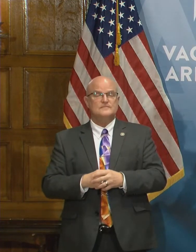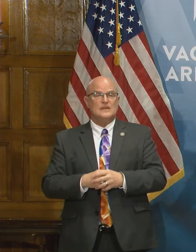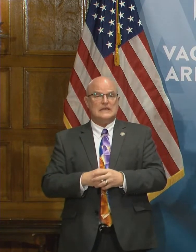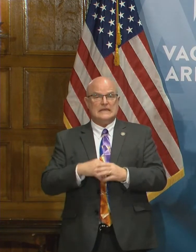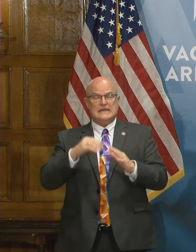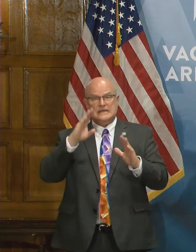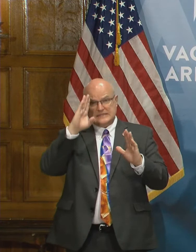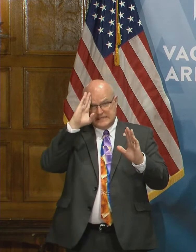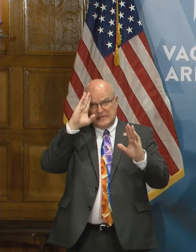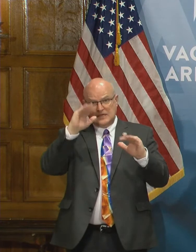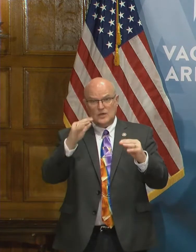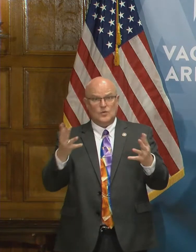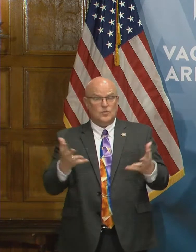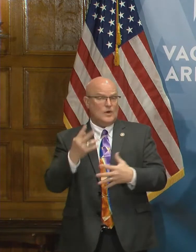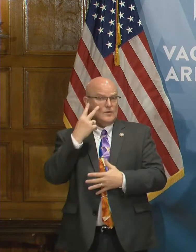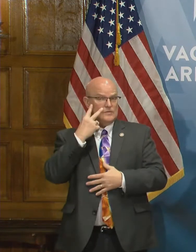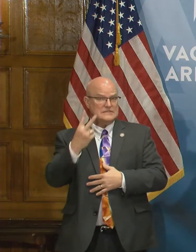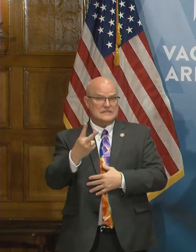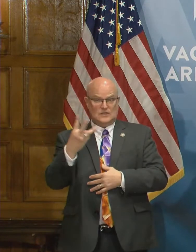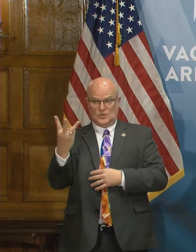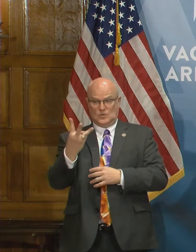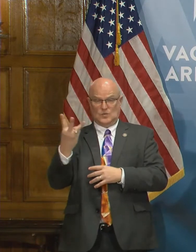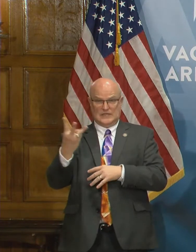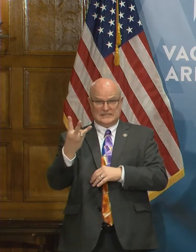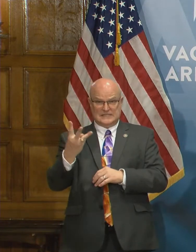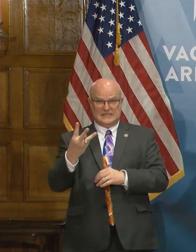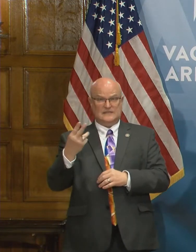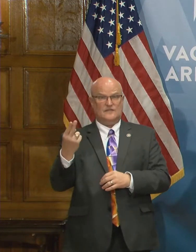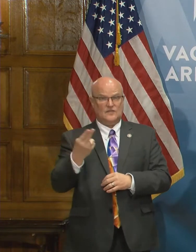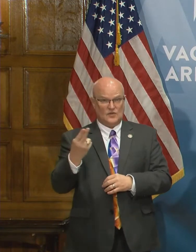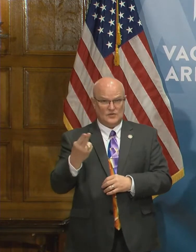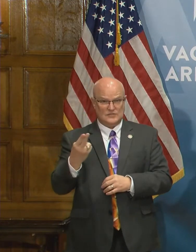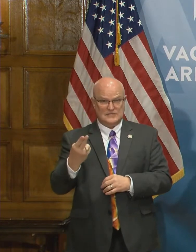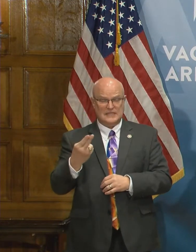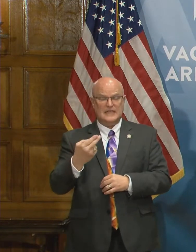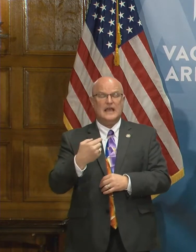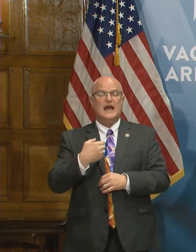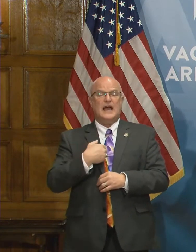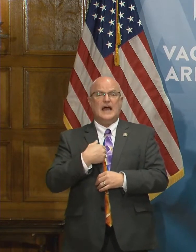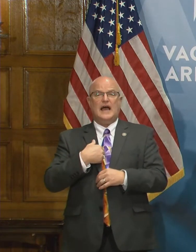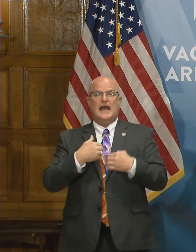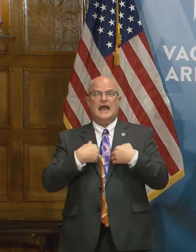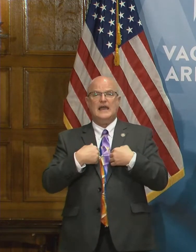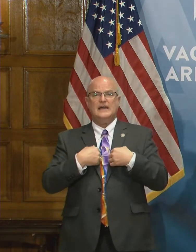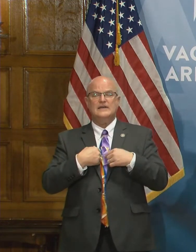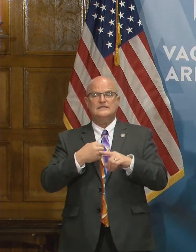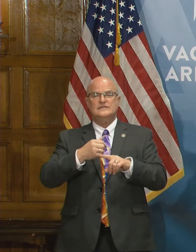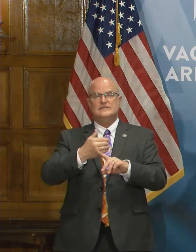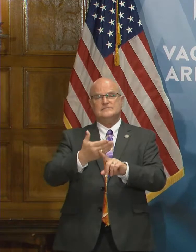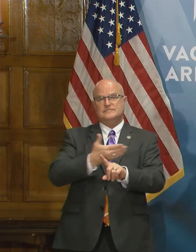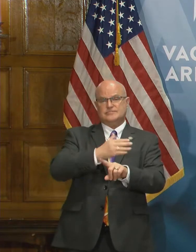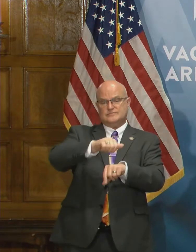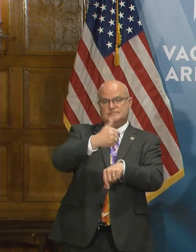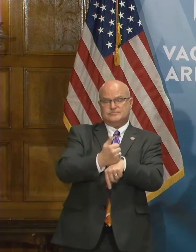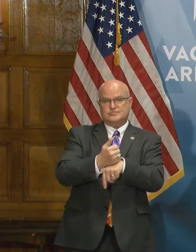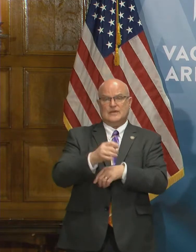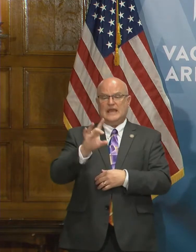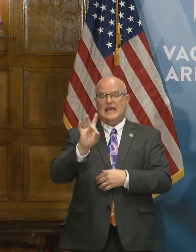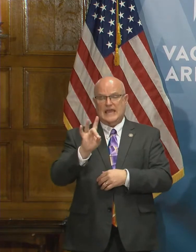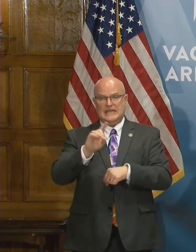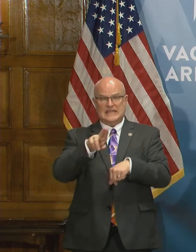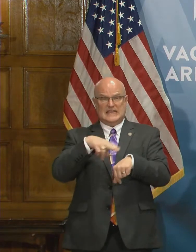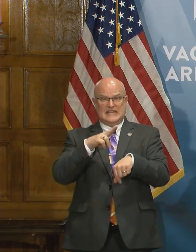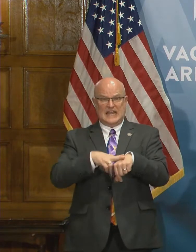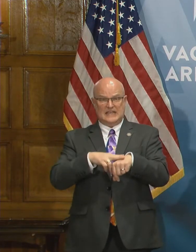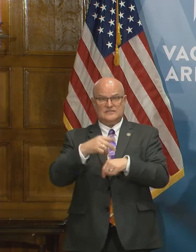anticipation of what we're going to see Wednesday, Thursday, I've directed the pre-positioning of 8 National Guard